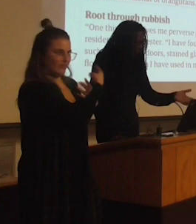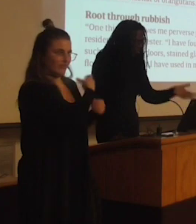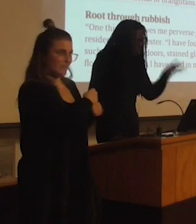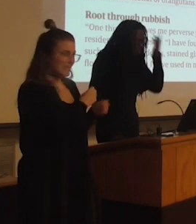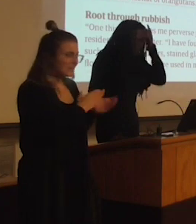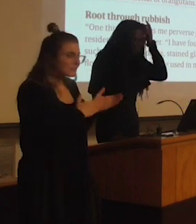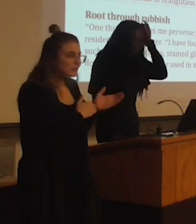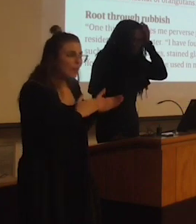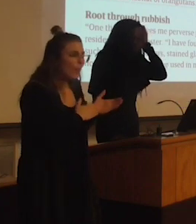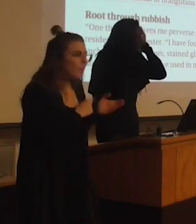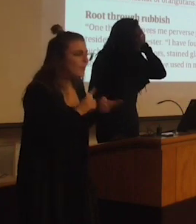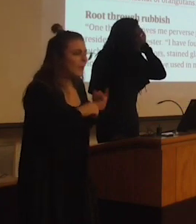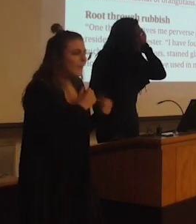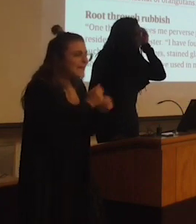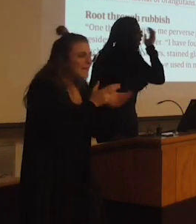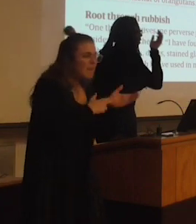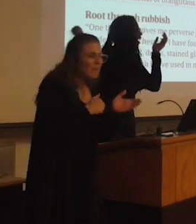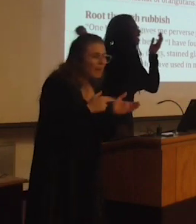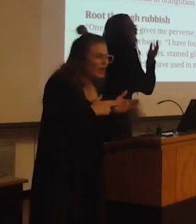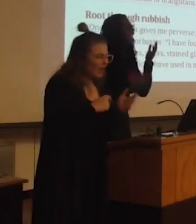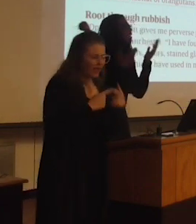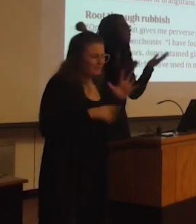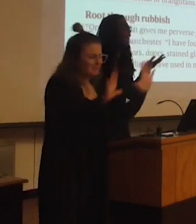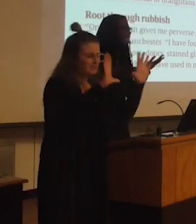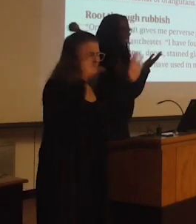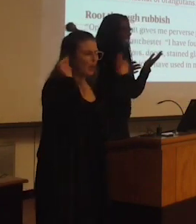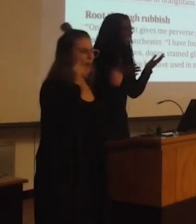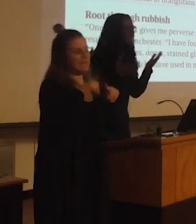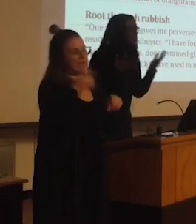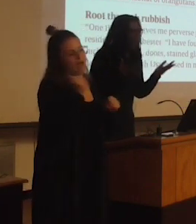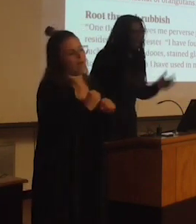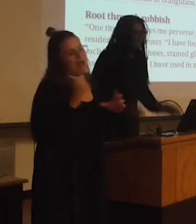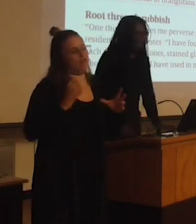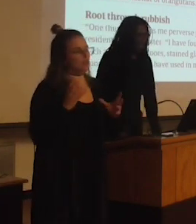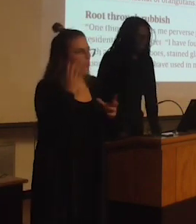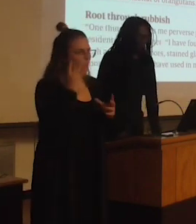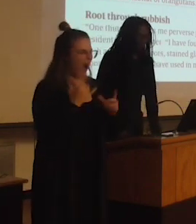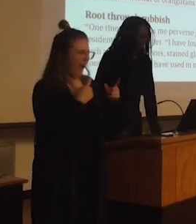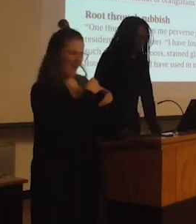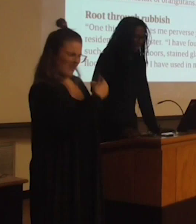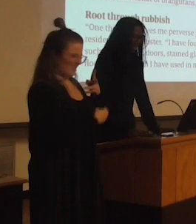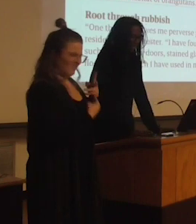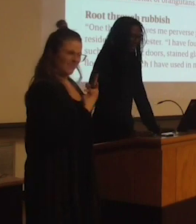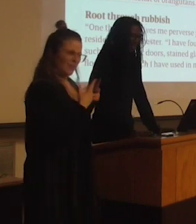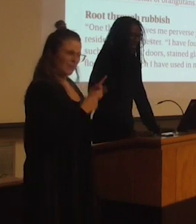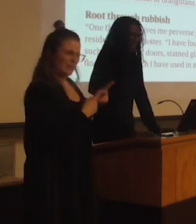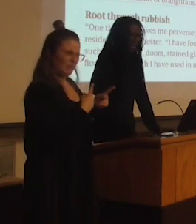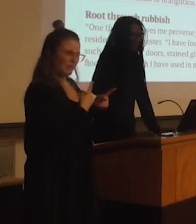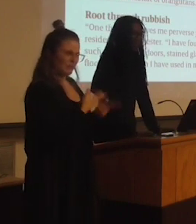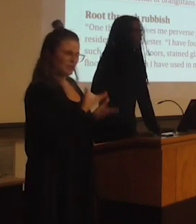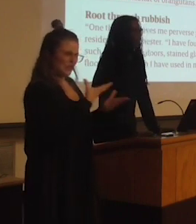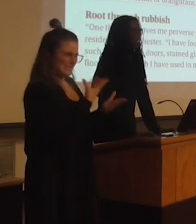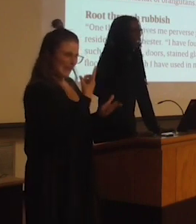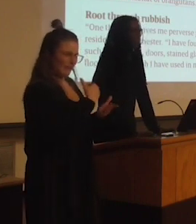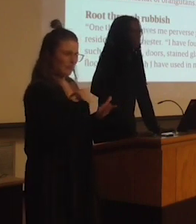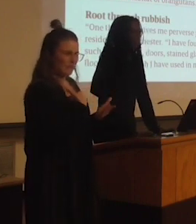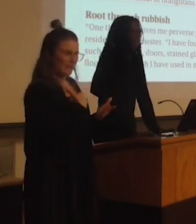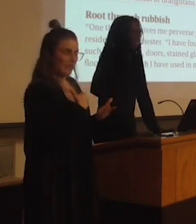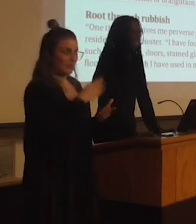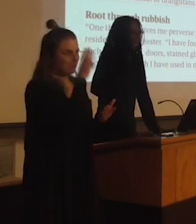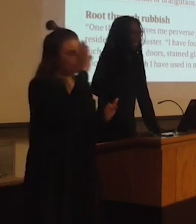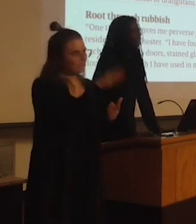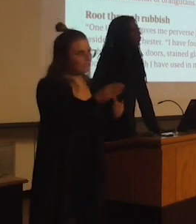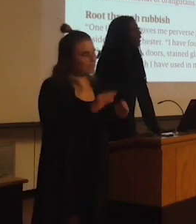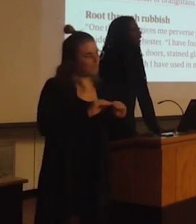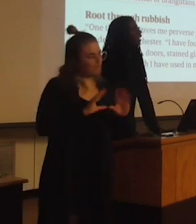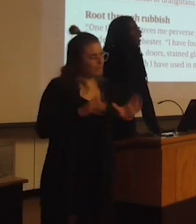making soap, making butter, or dipping through. I can't imagine, like, why these are things that people would say to me with a completely straight